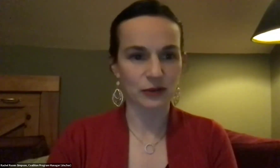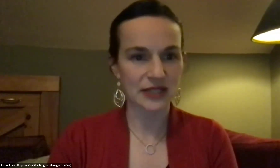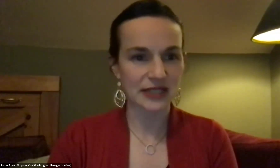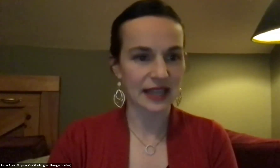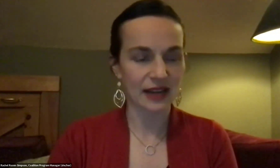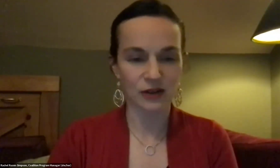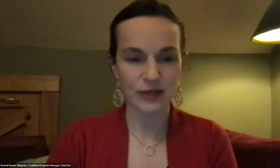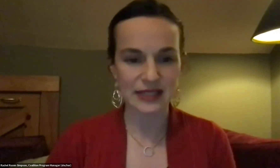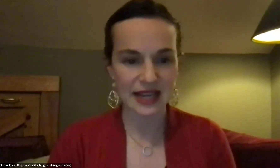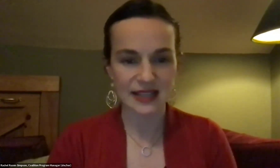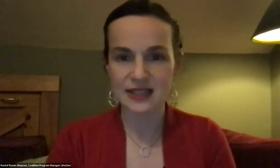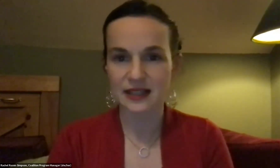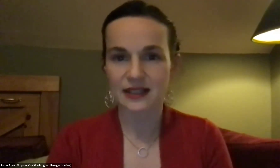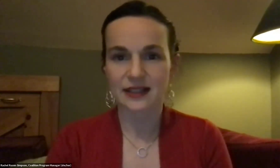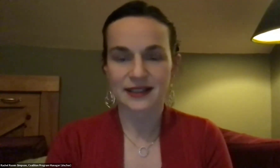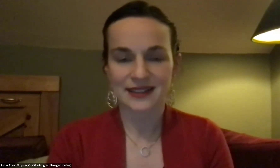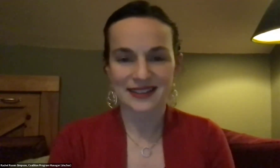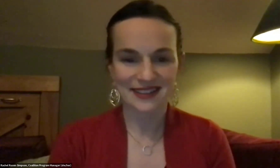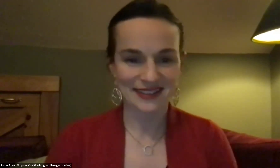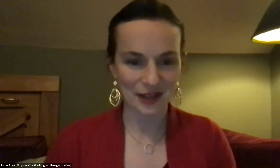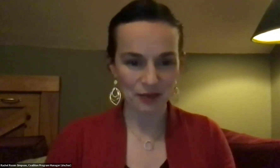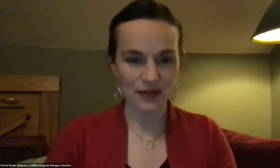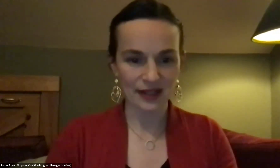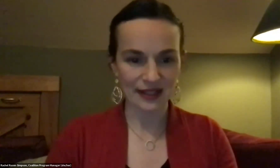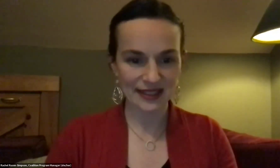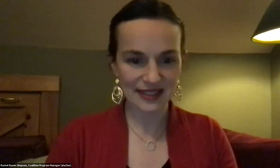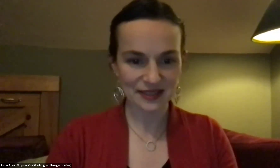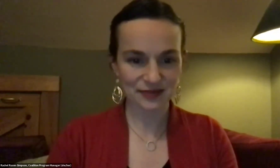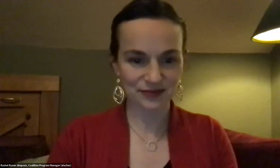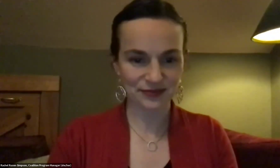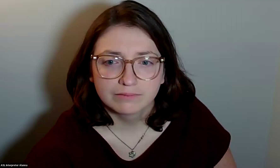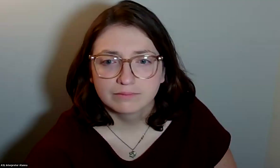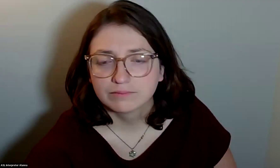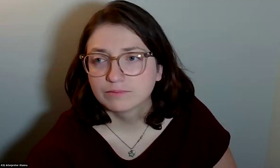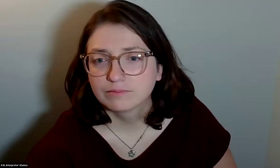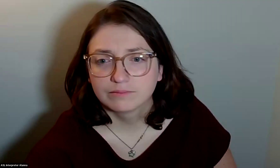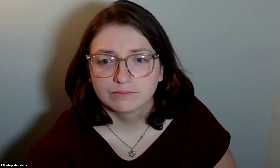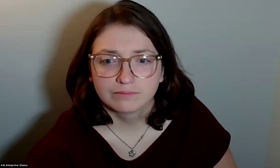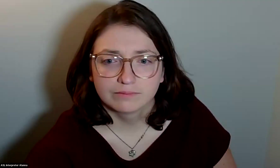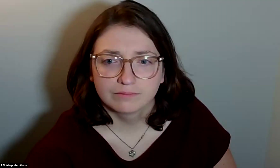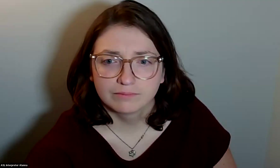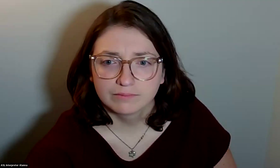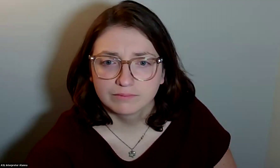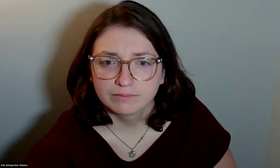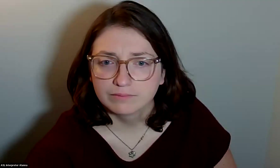For whatever reason, that always takes a minute.